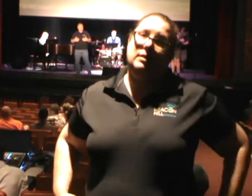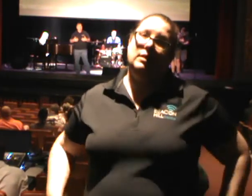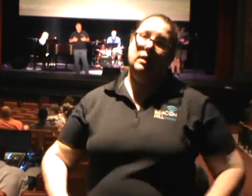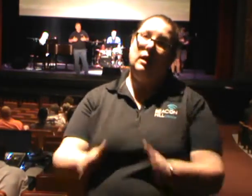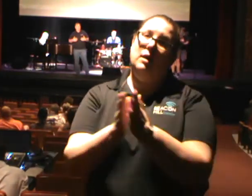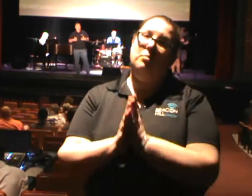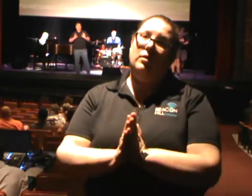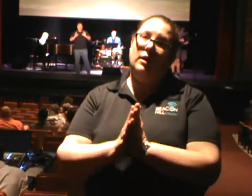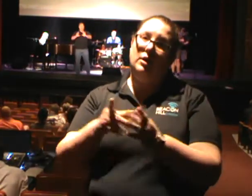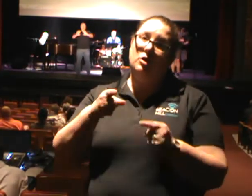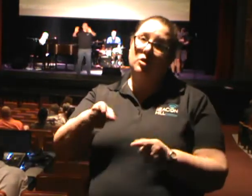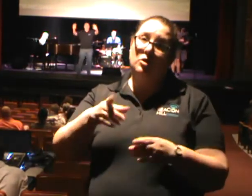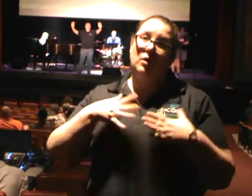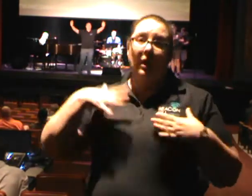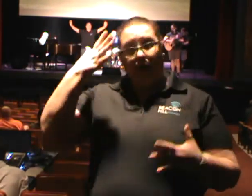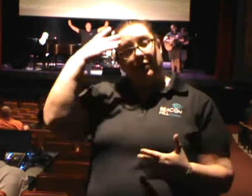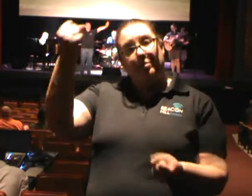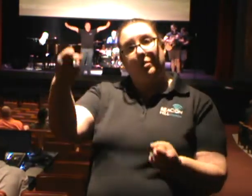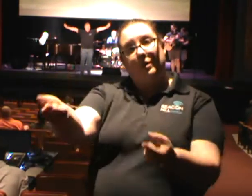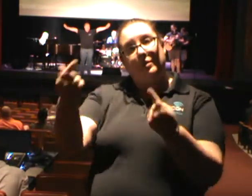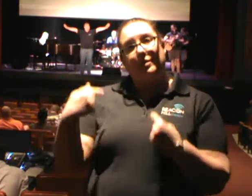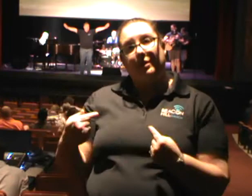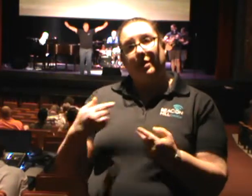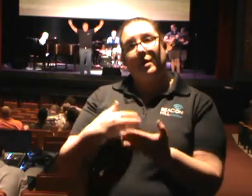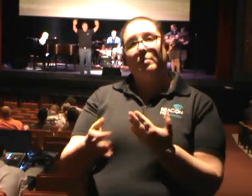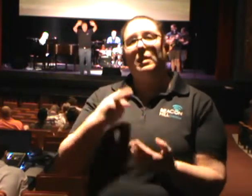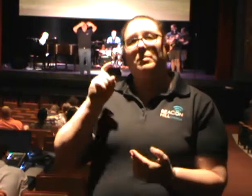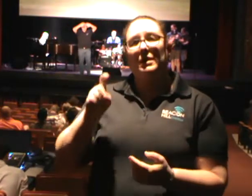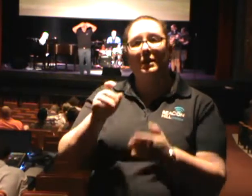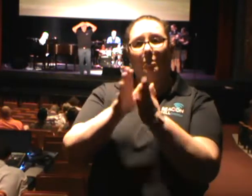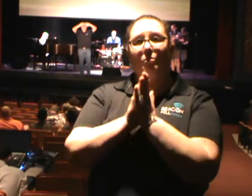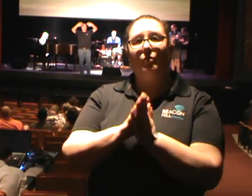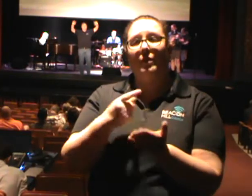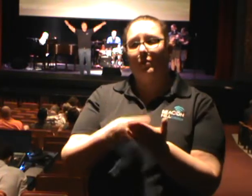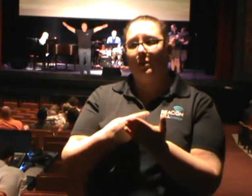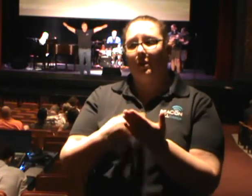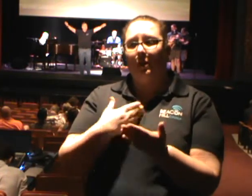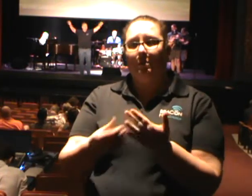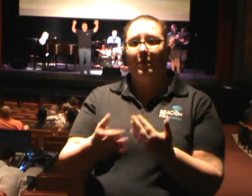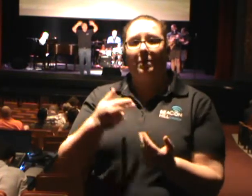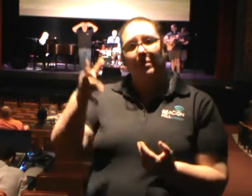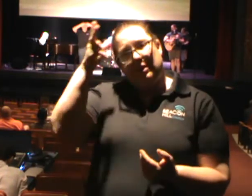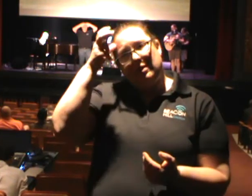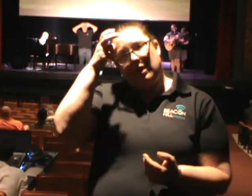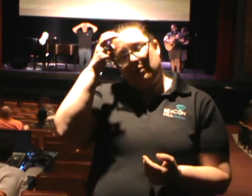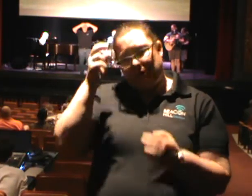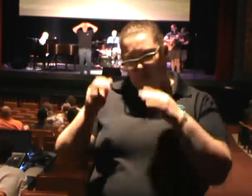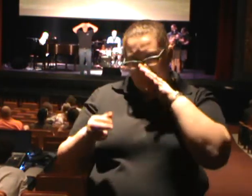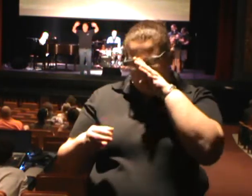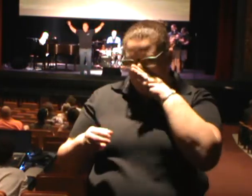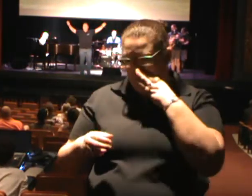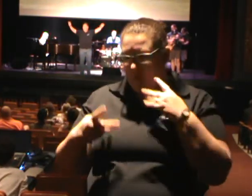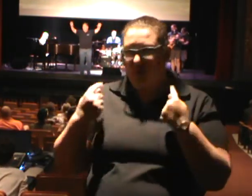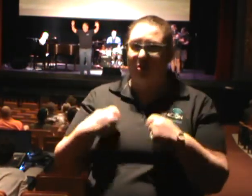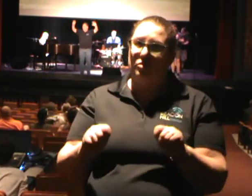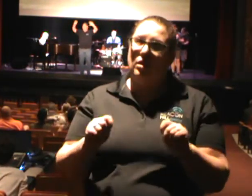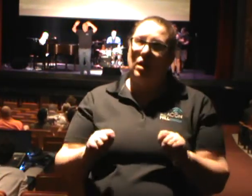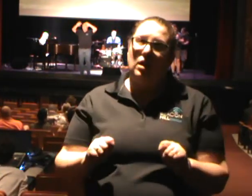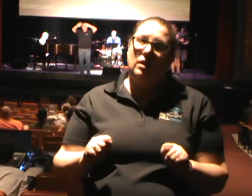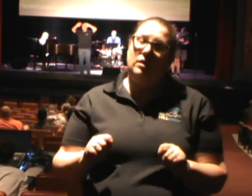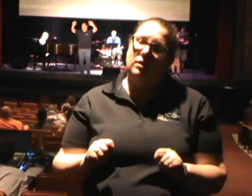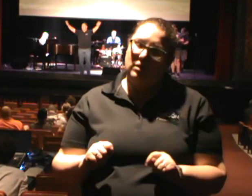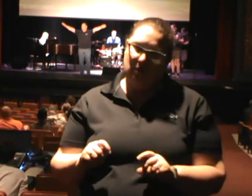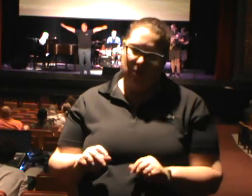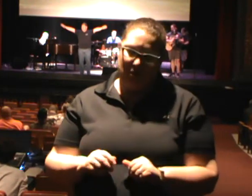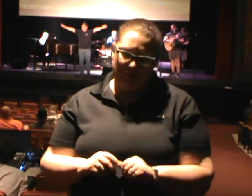to come forth in this time of prayer. Maybe you just need prayer for something. Maybe the devil has been messing with you. The devil has been trying to take you.